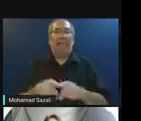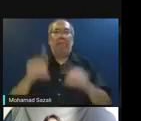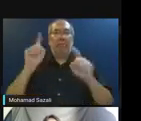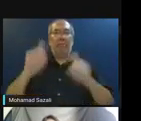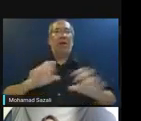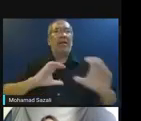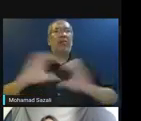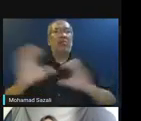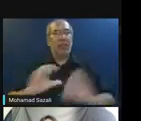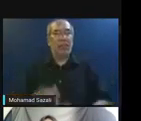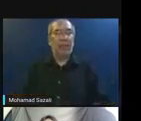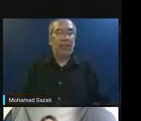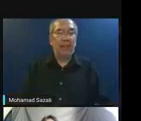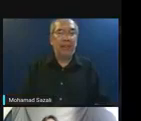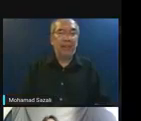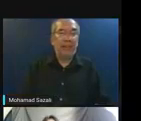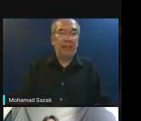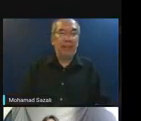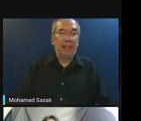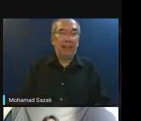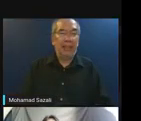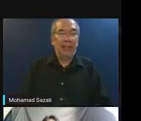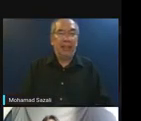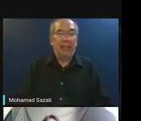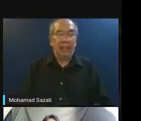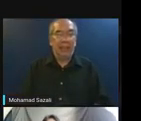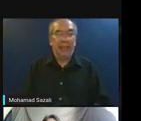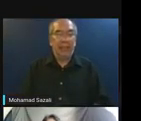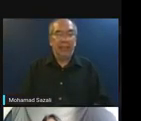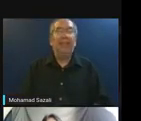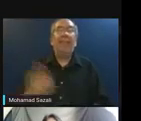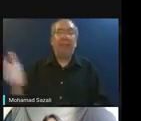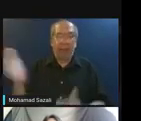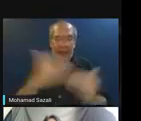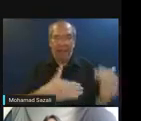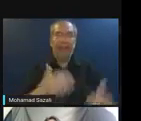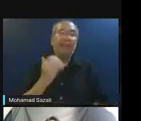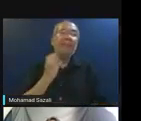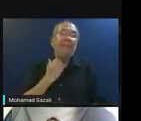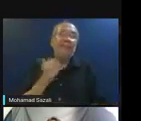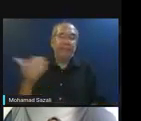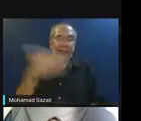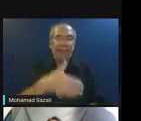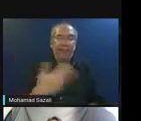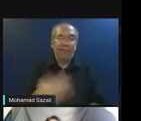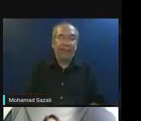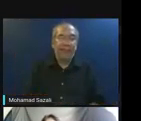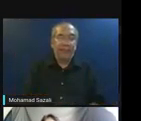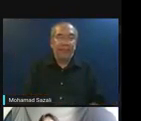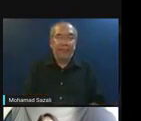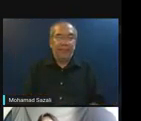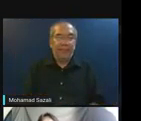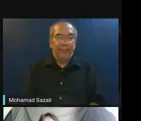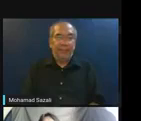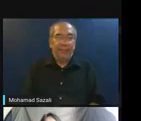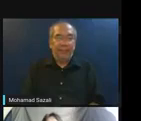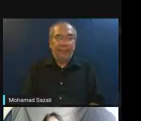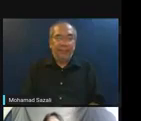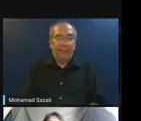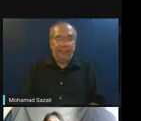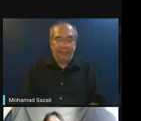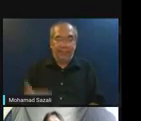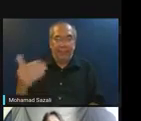So for a deaf person, for us to communicate, it is very, very important. Access to communication is very important. Next slide,